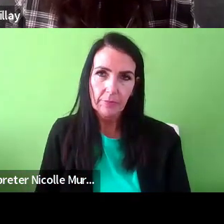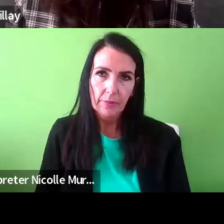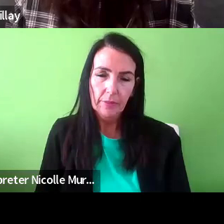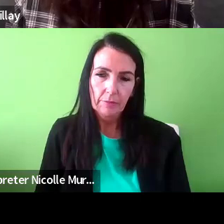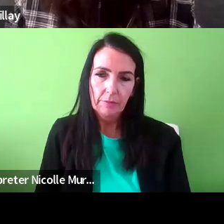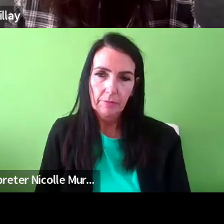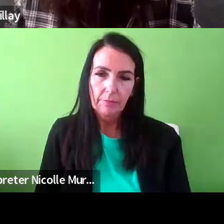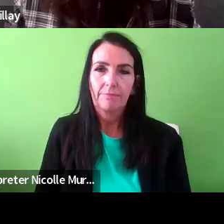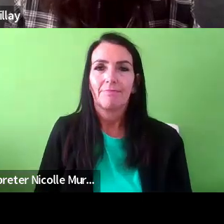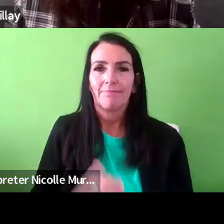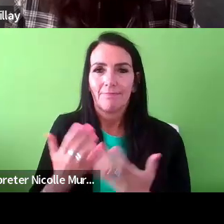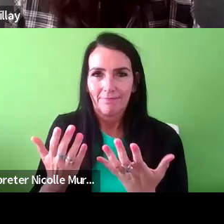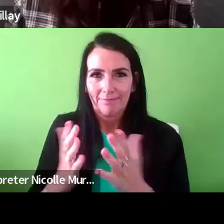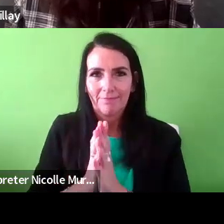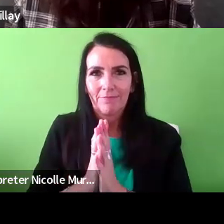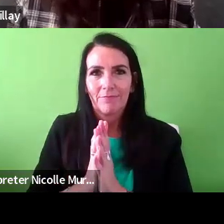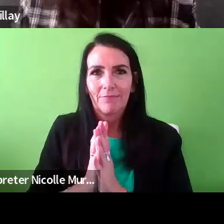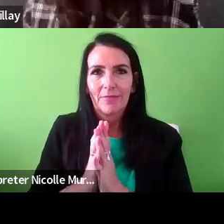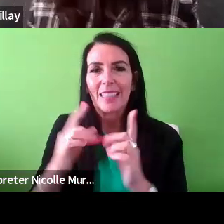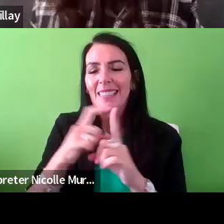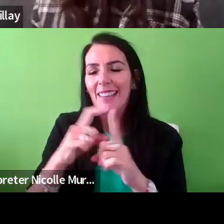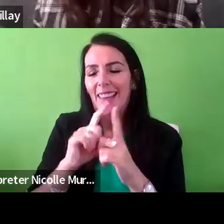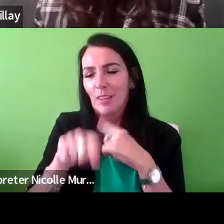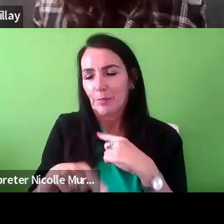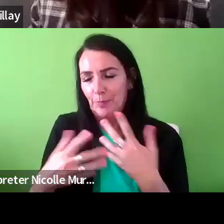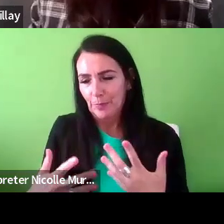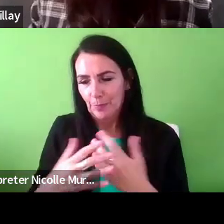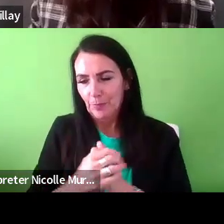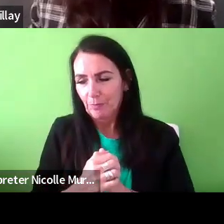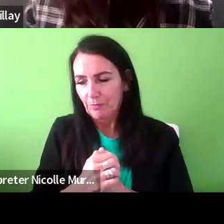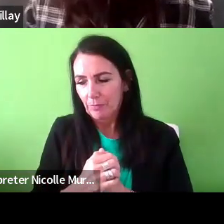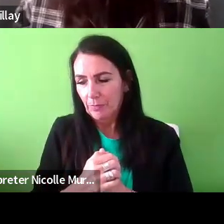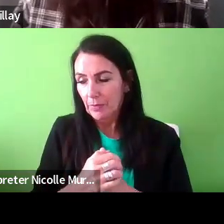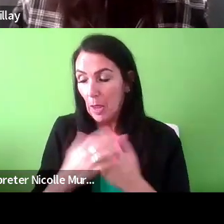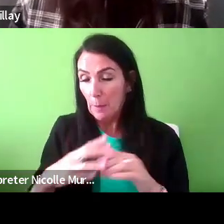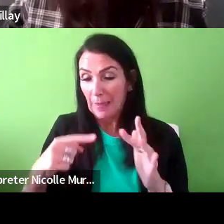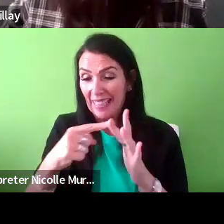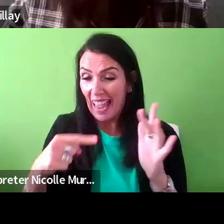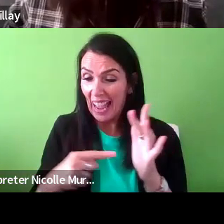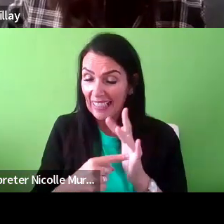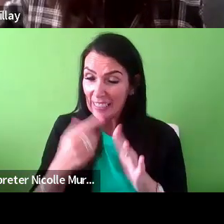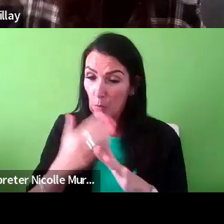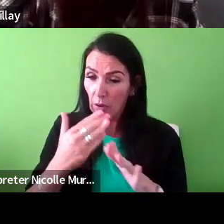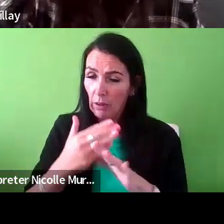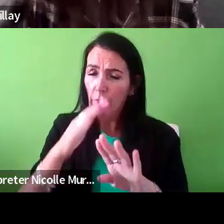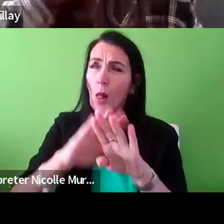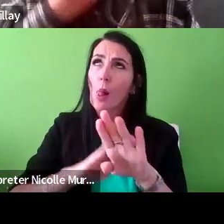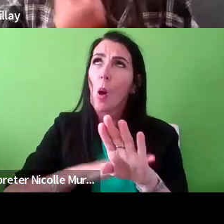I can start. I have a lot of thoughts on that. Having been an IT person for a very, very long